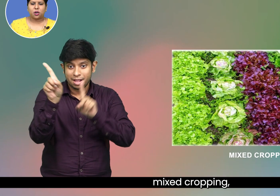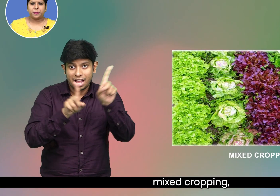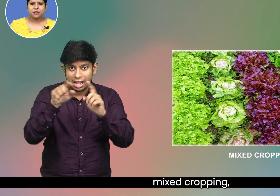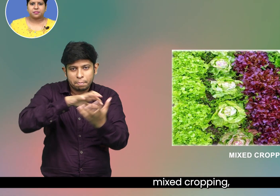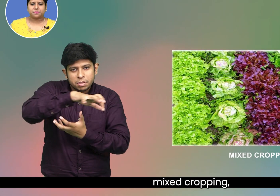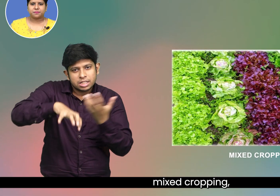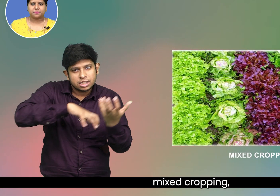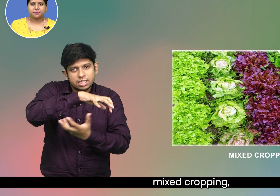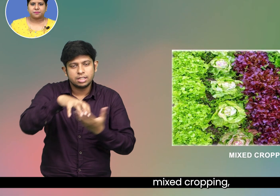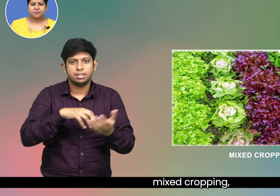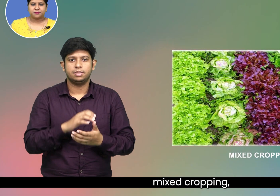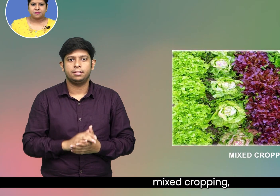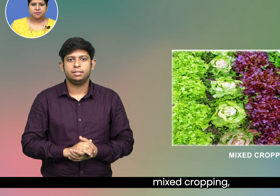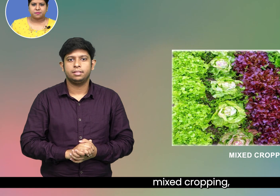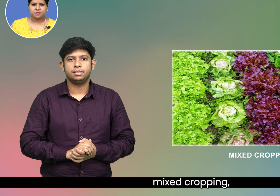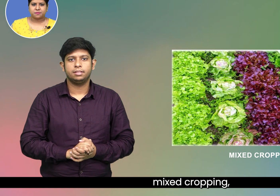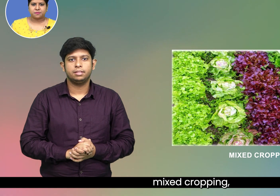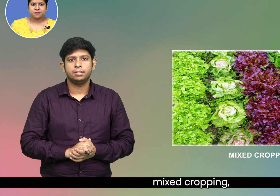mixed cropping